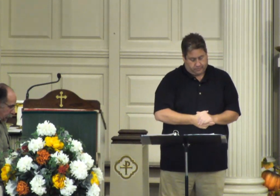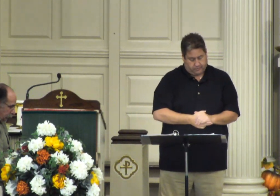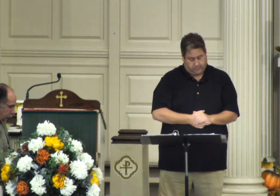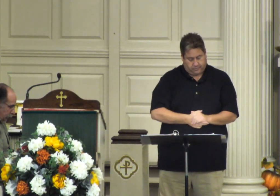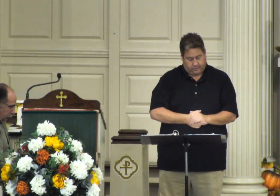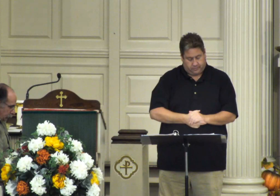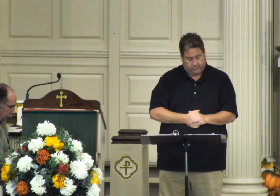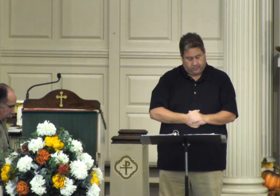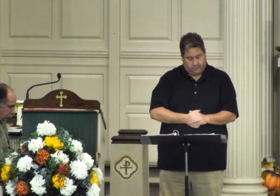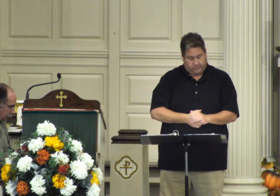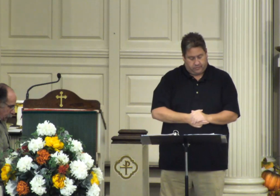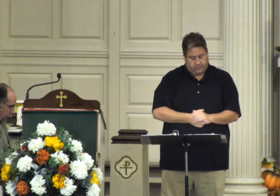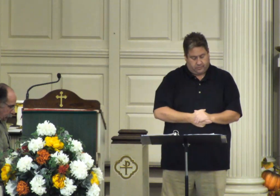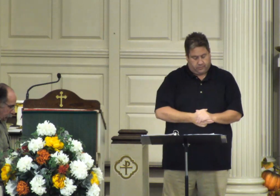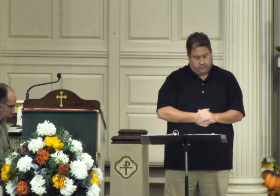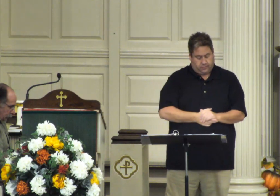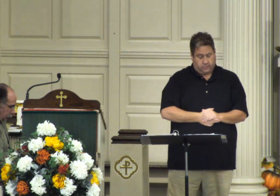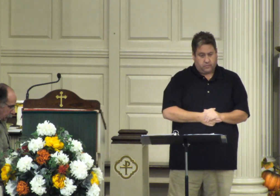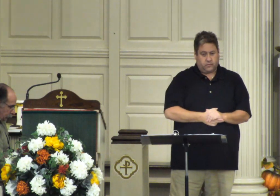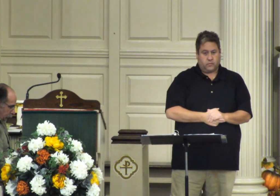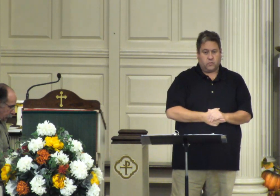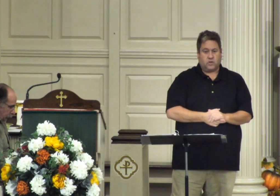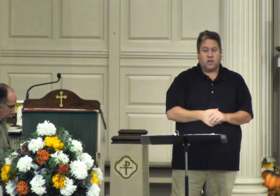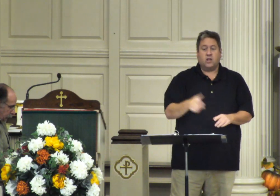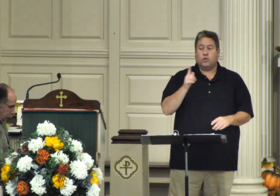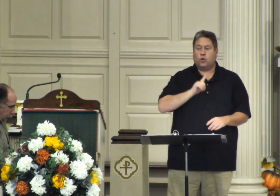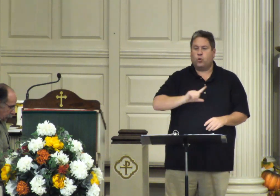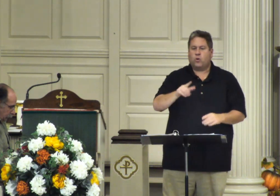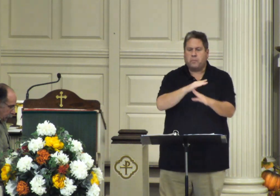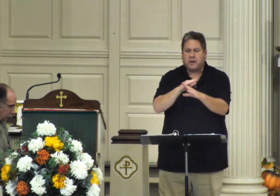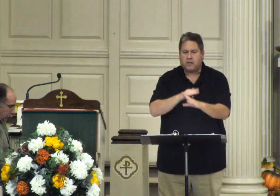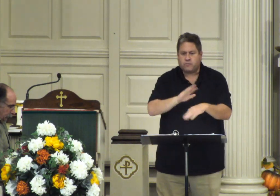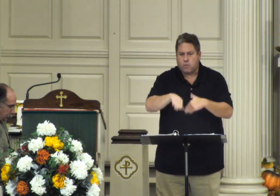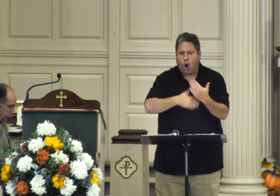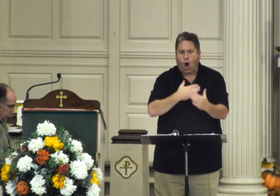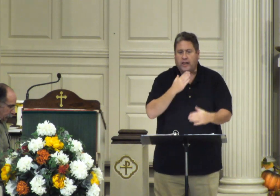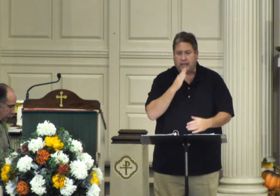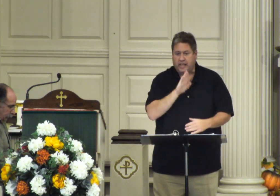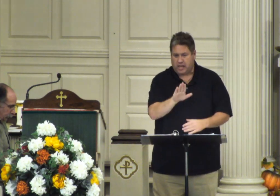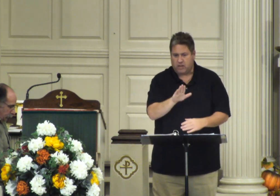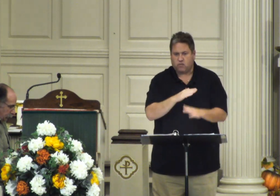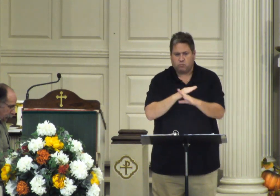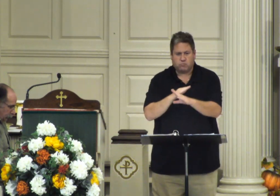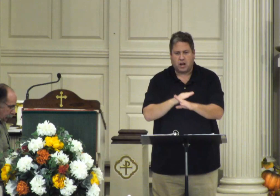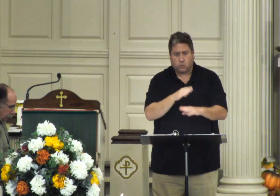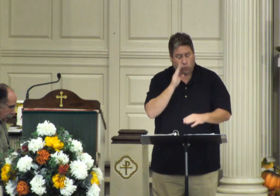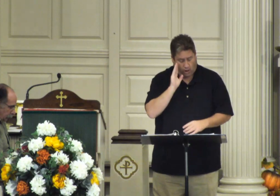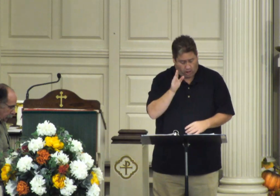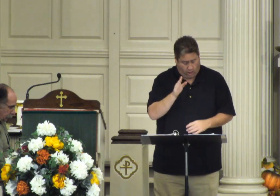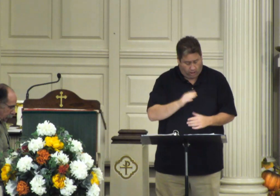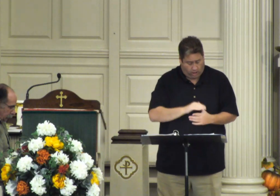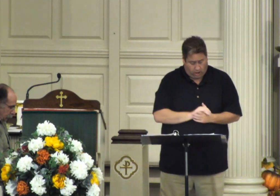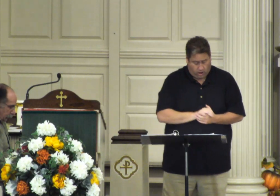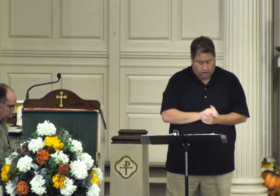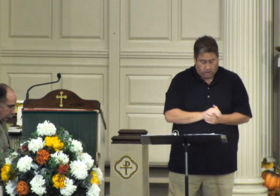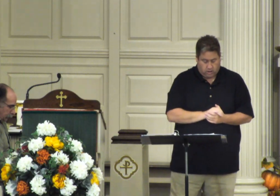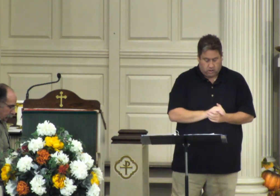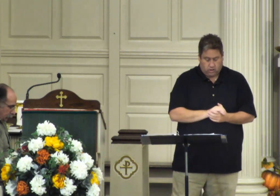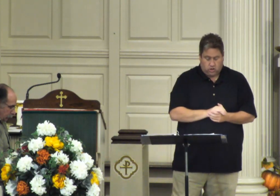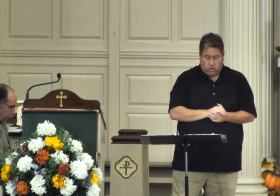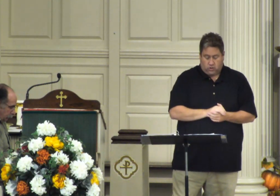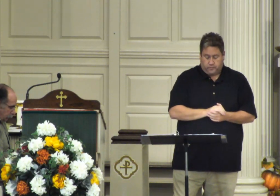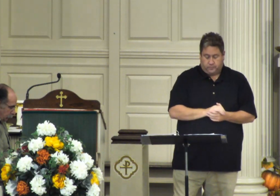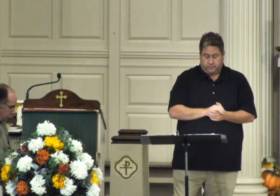and earth. The Lord is your guardian, the Lord is